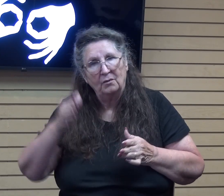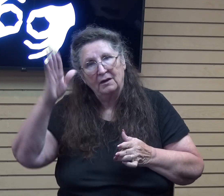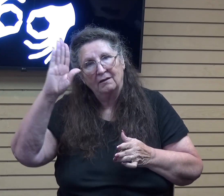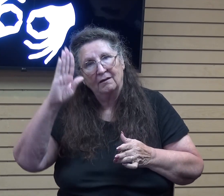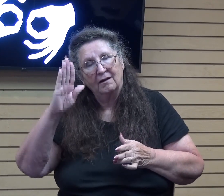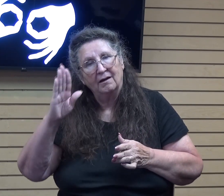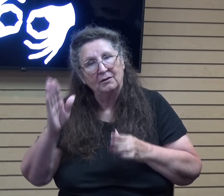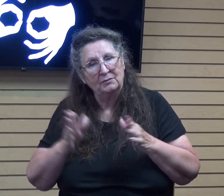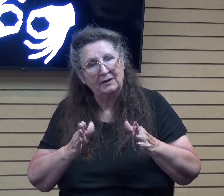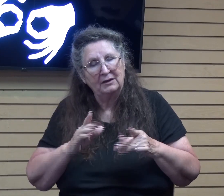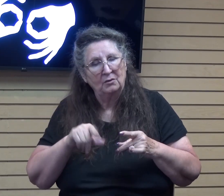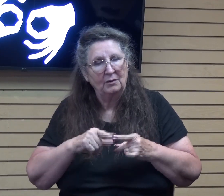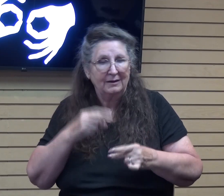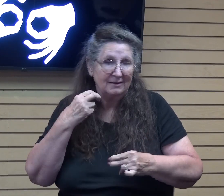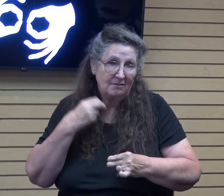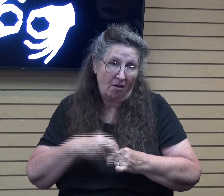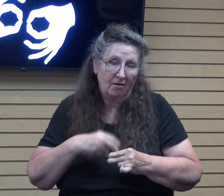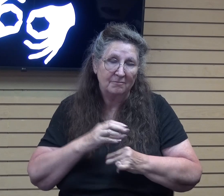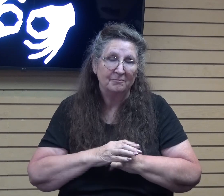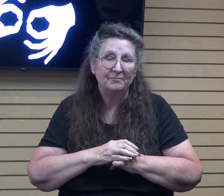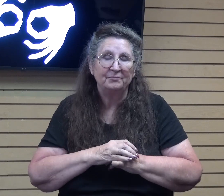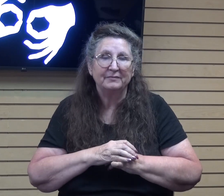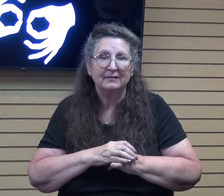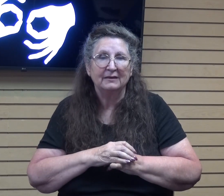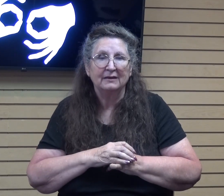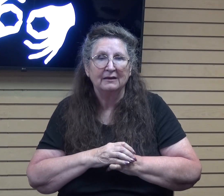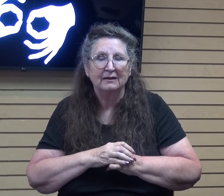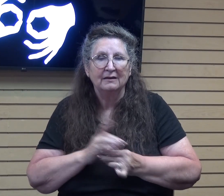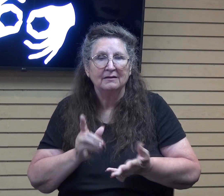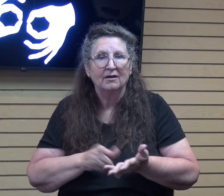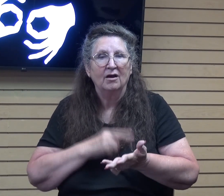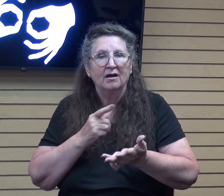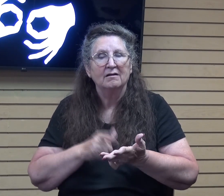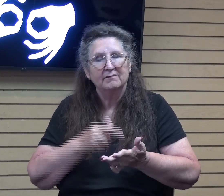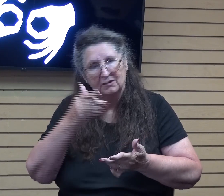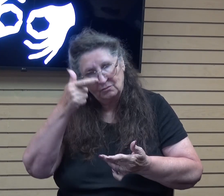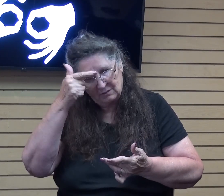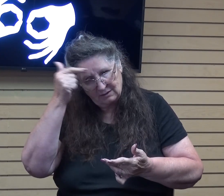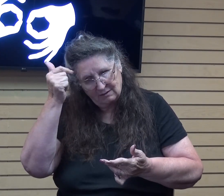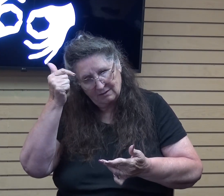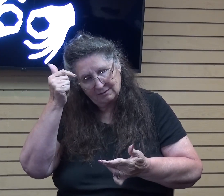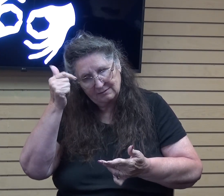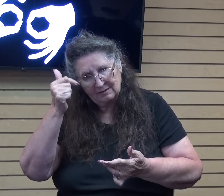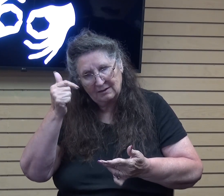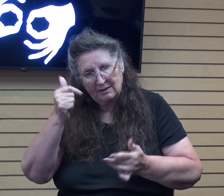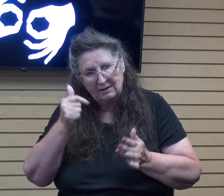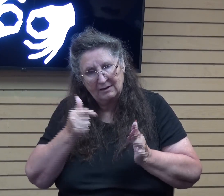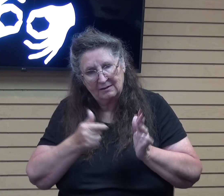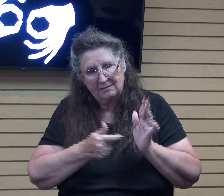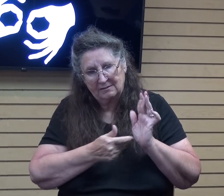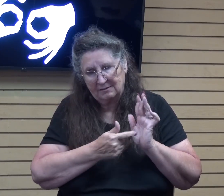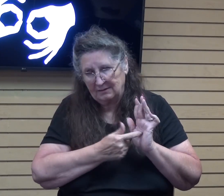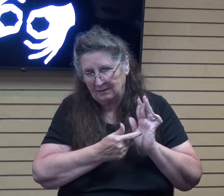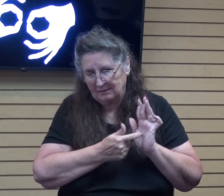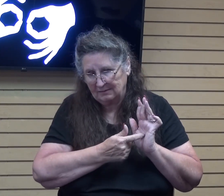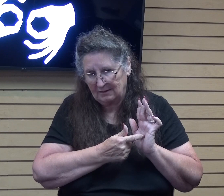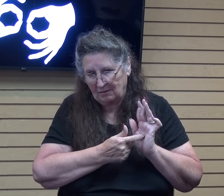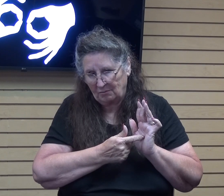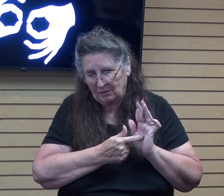gets difficult. This is often because of the example they had or didn't have as a child when they